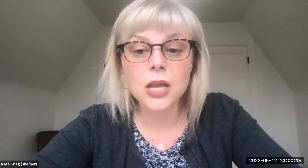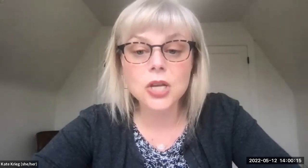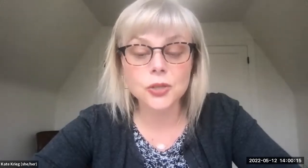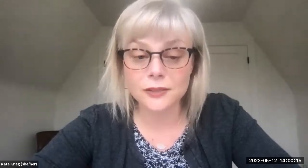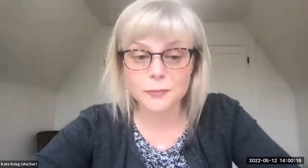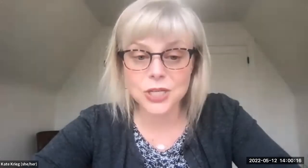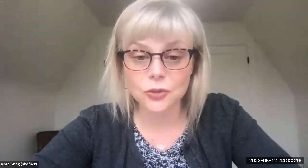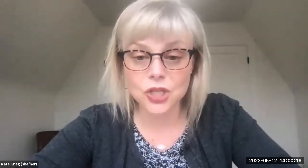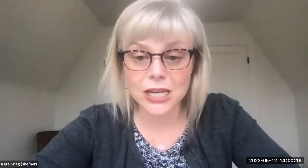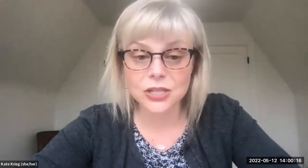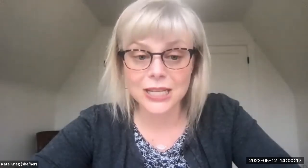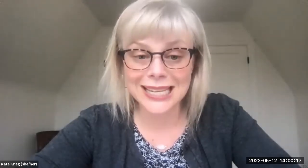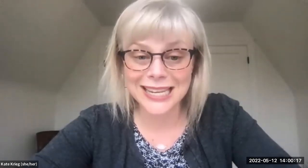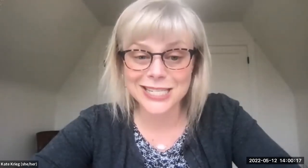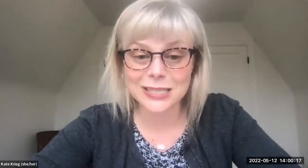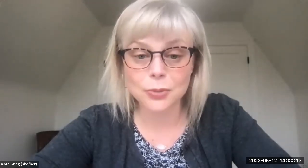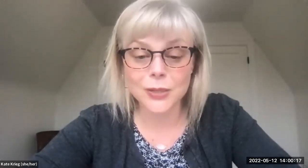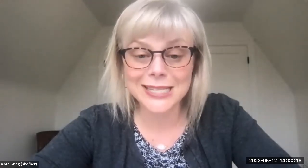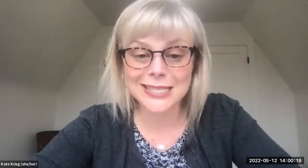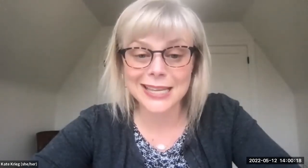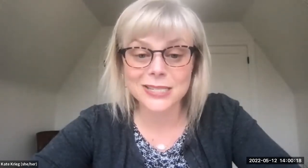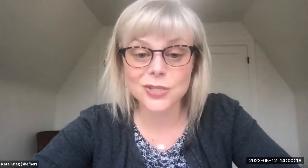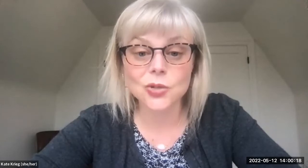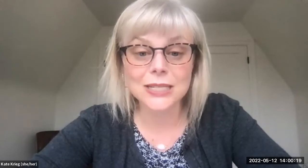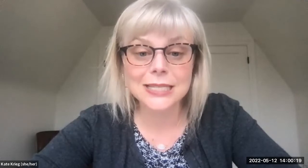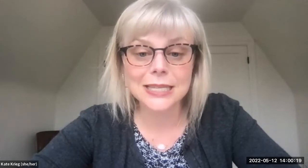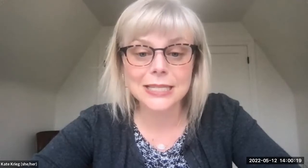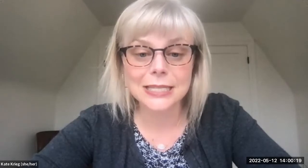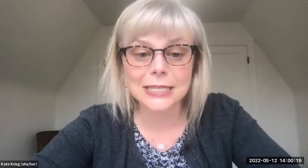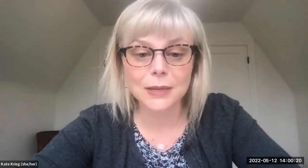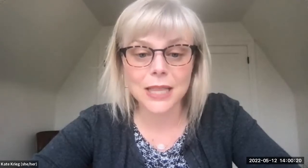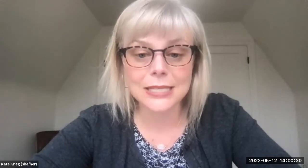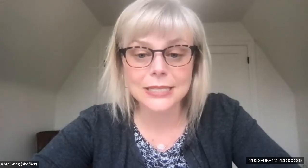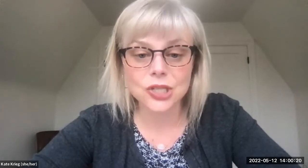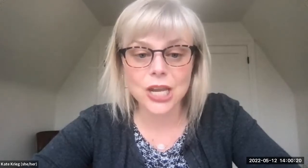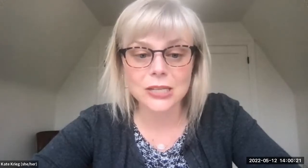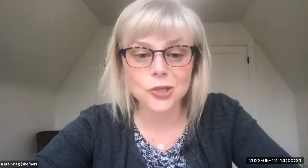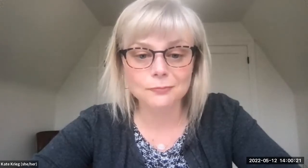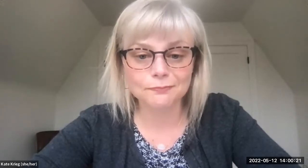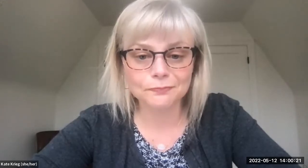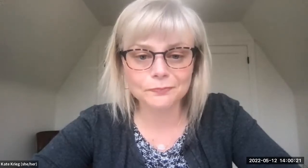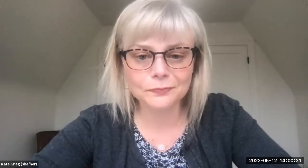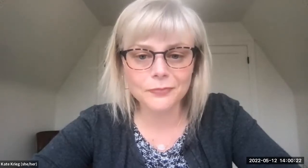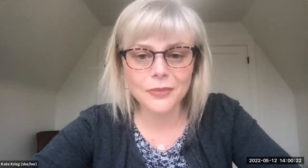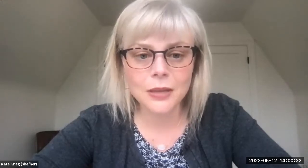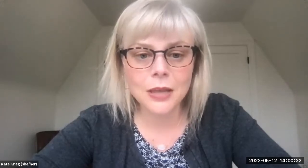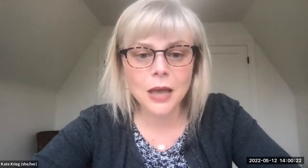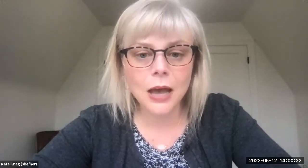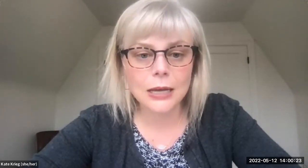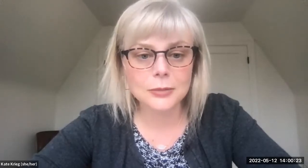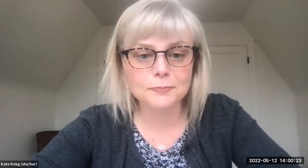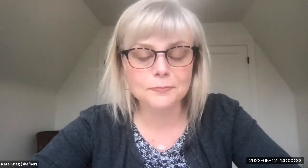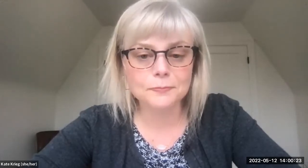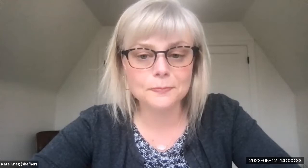radical, transformational change that engages employees and students in systemic lasting change.